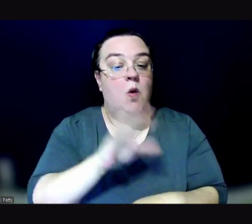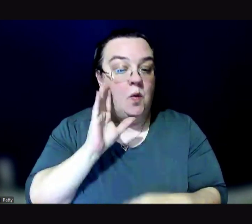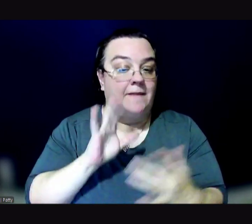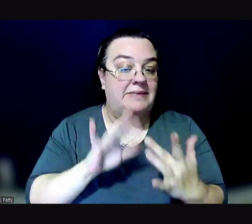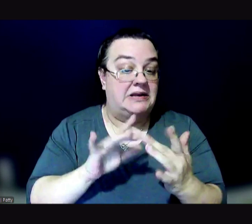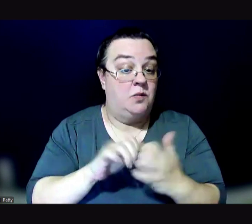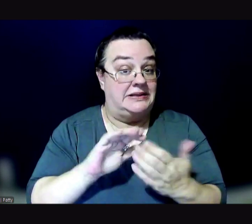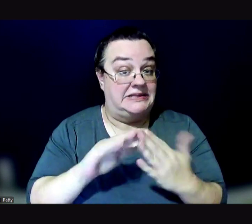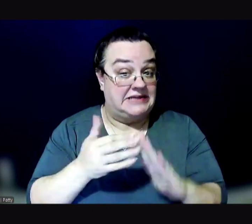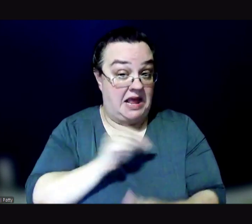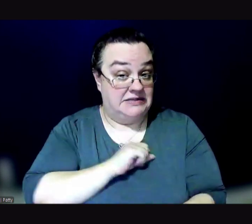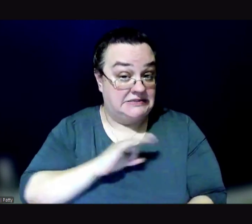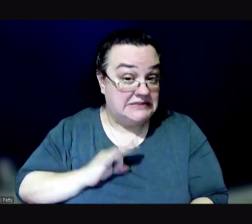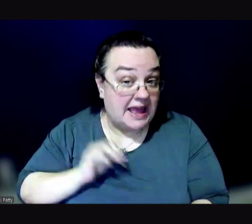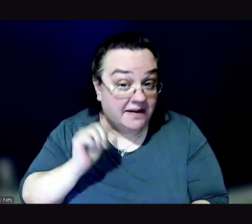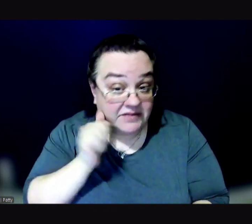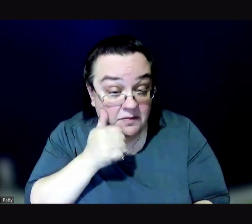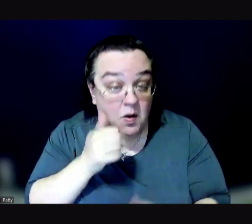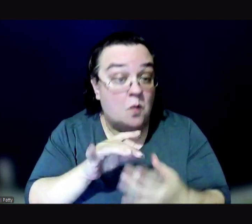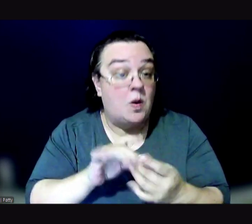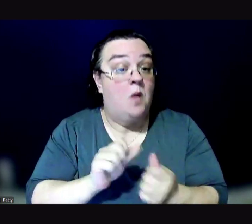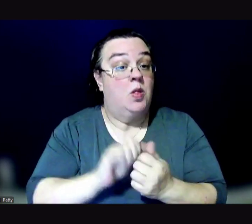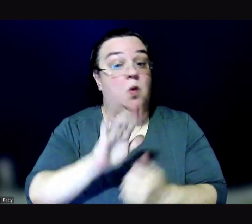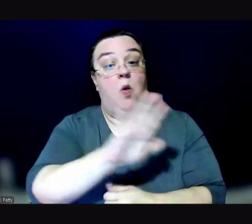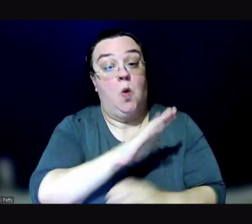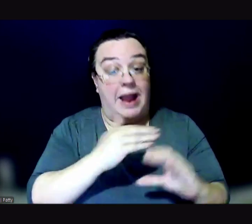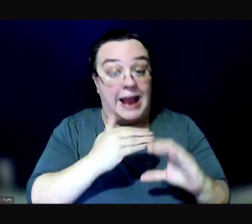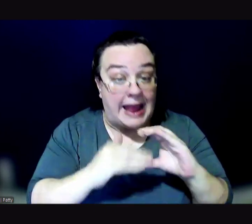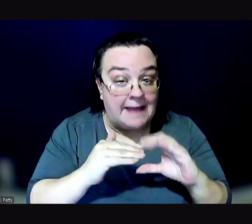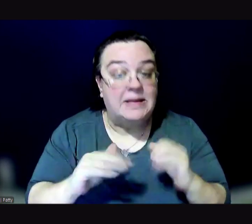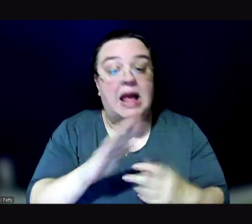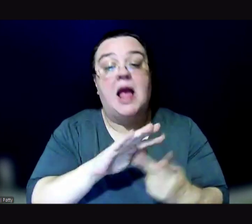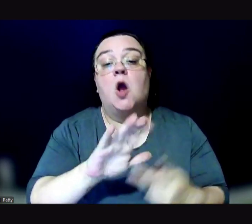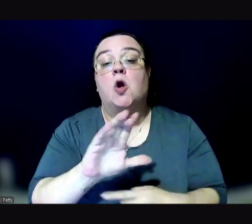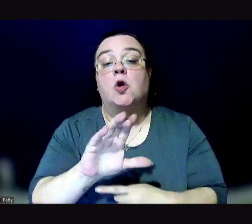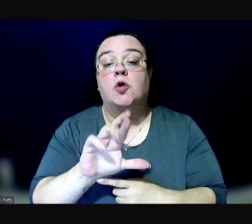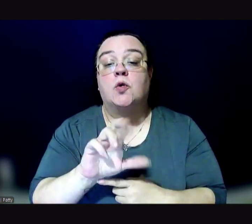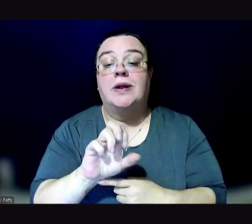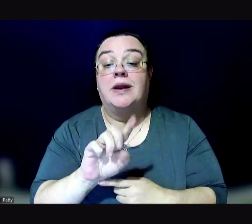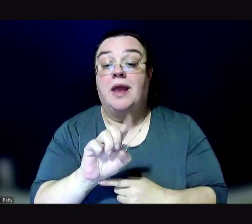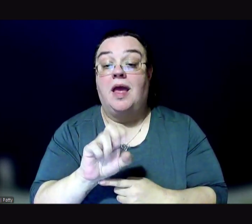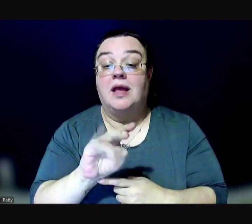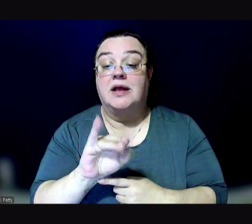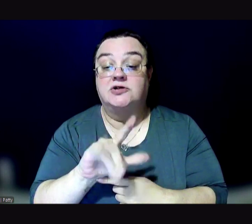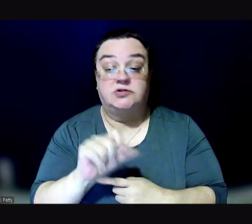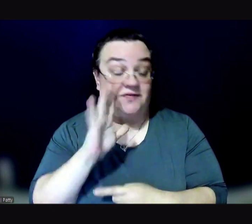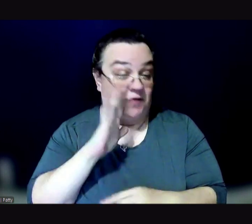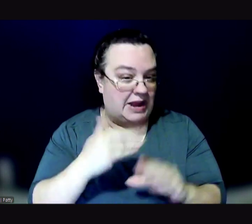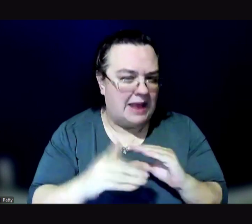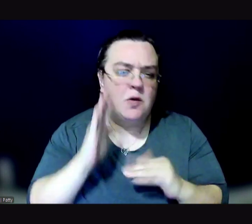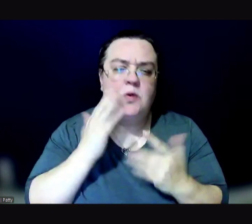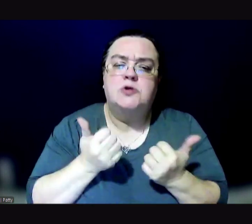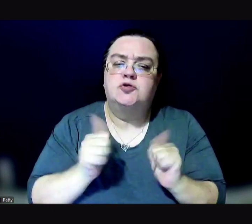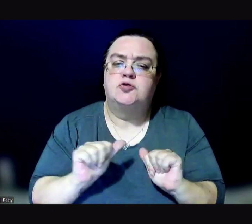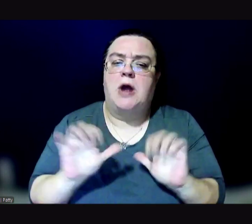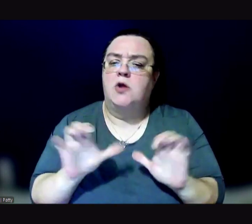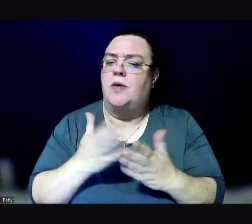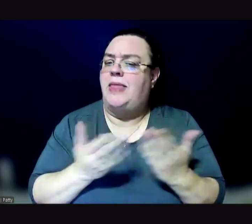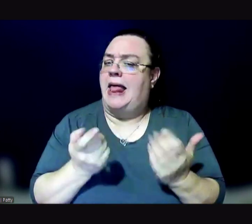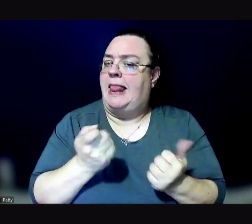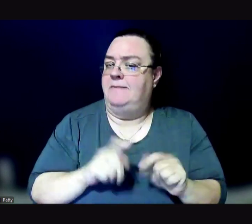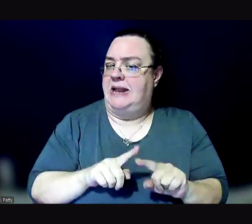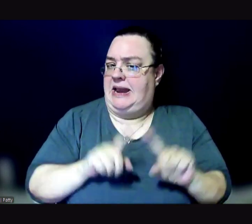tomorrow regarding your emails and your credentials for your emails. We're going to try things a little different. That's